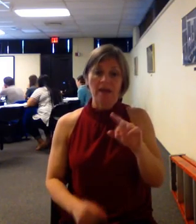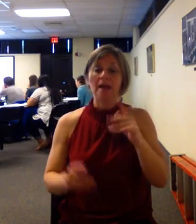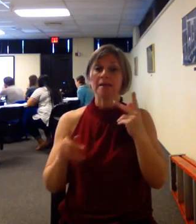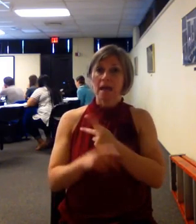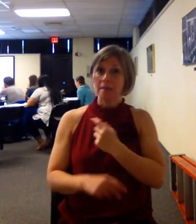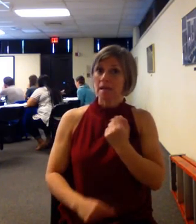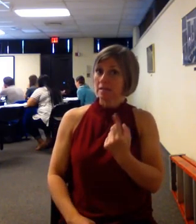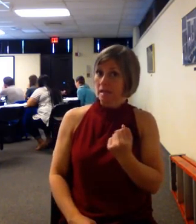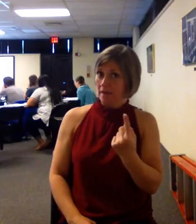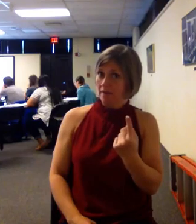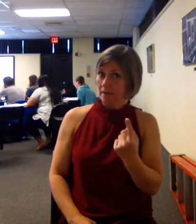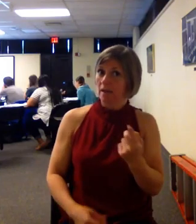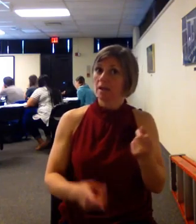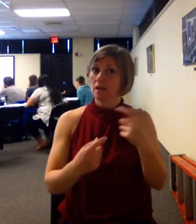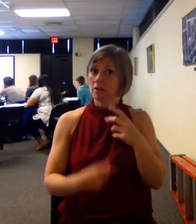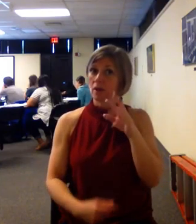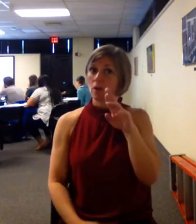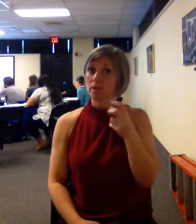return on the market as a whole, minus the